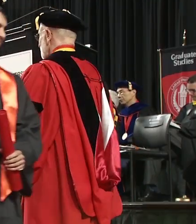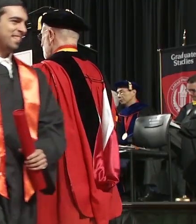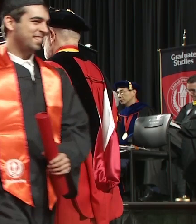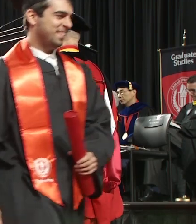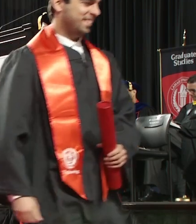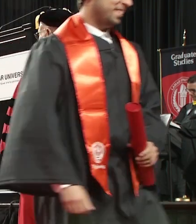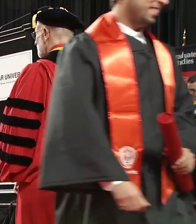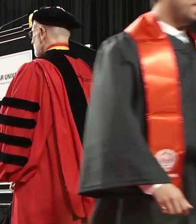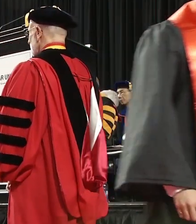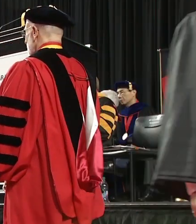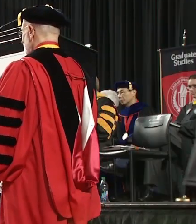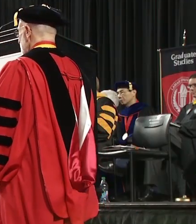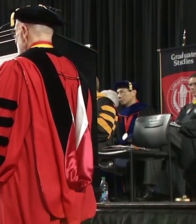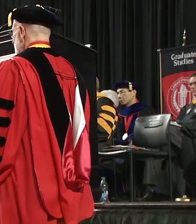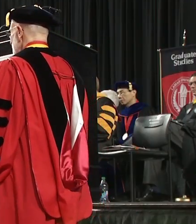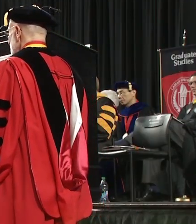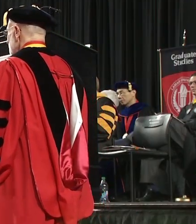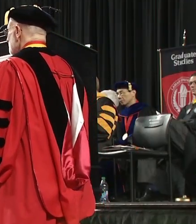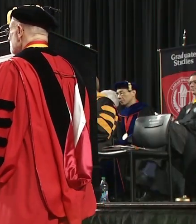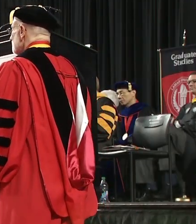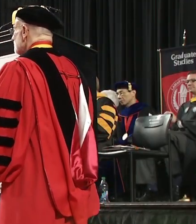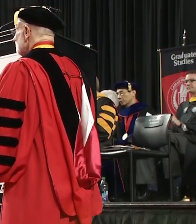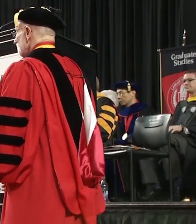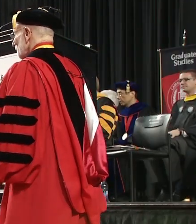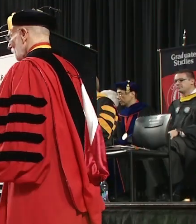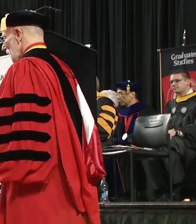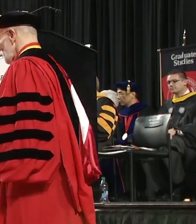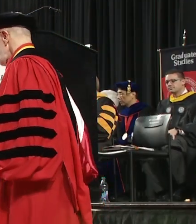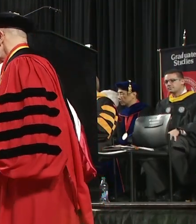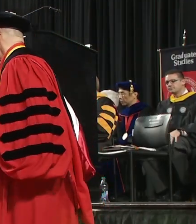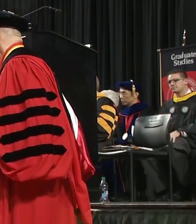Chastity M. Rash.